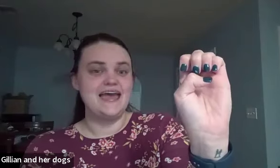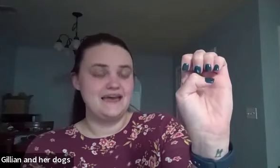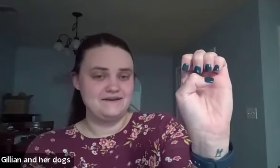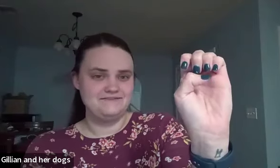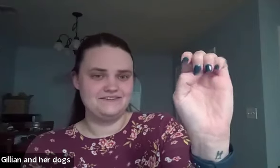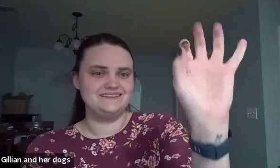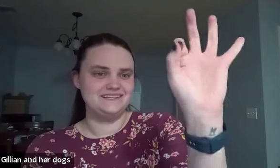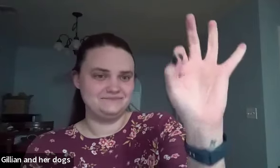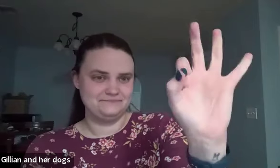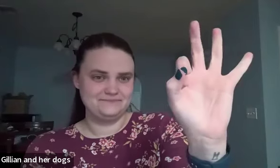F,